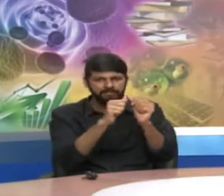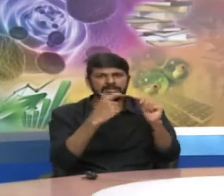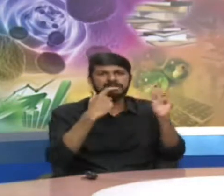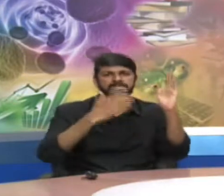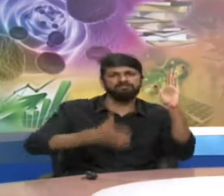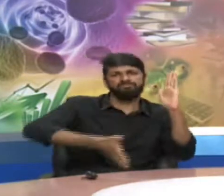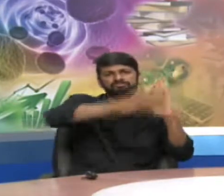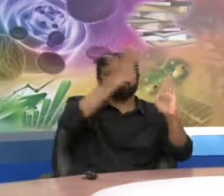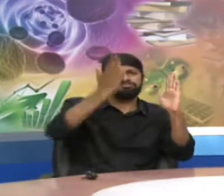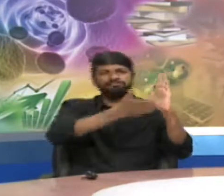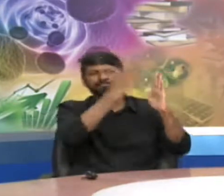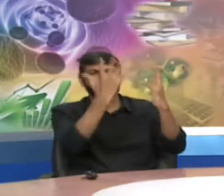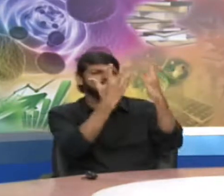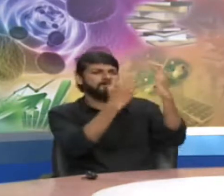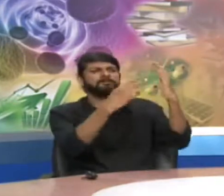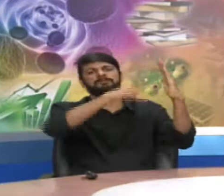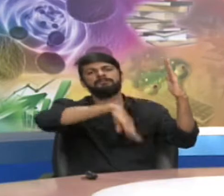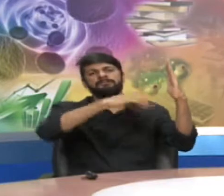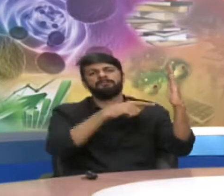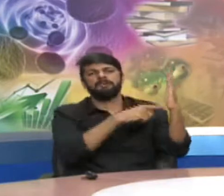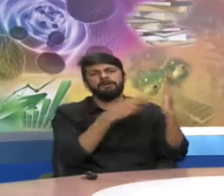tempera, that is dry fresco.